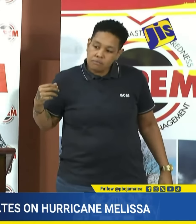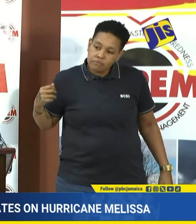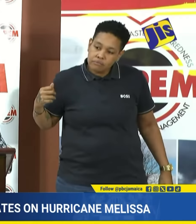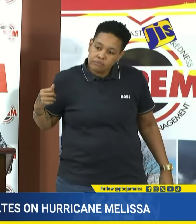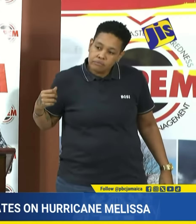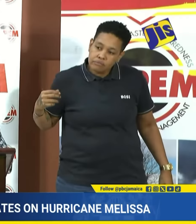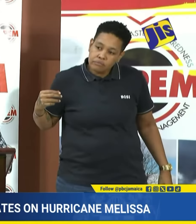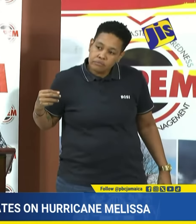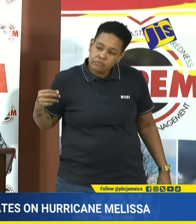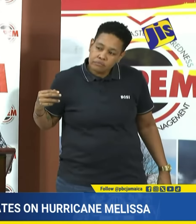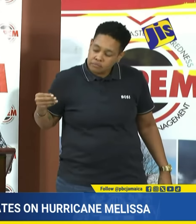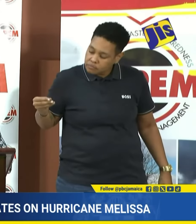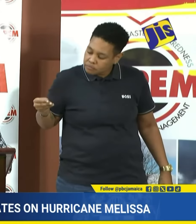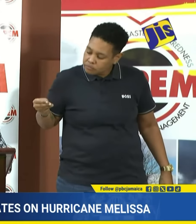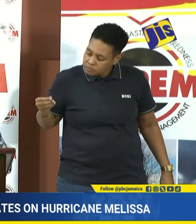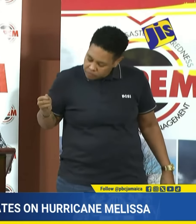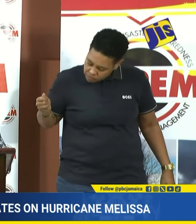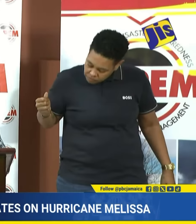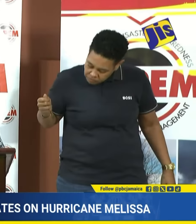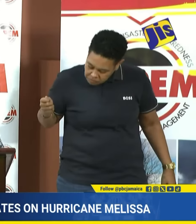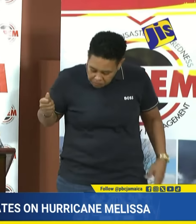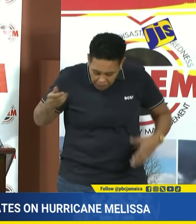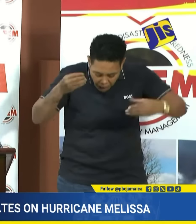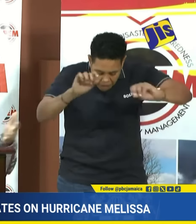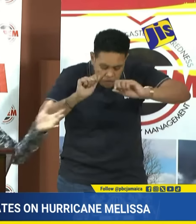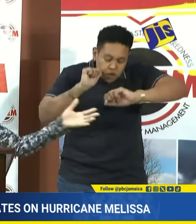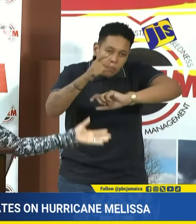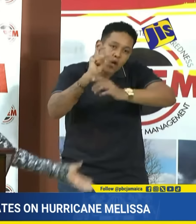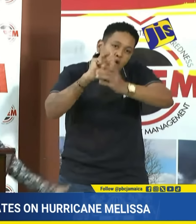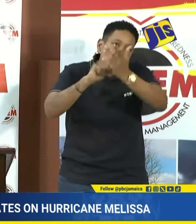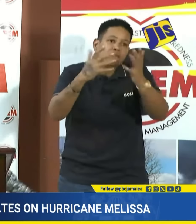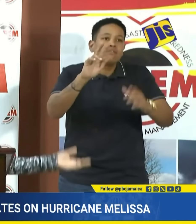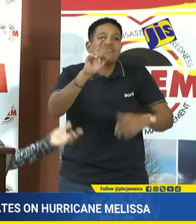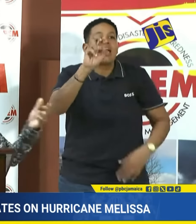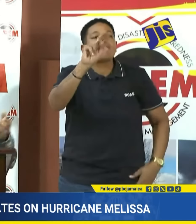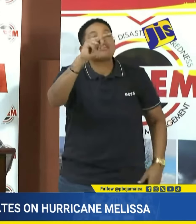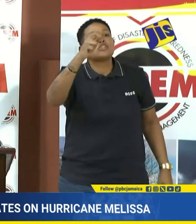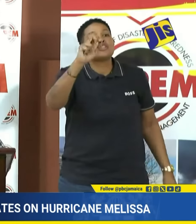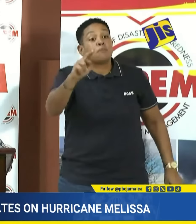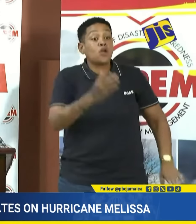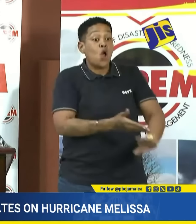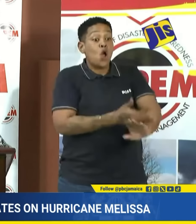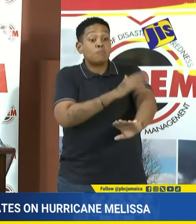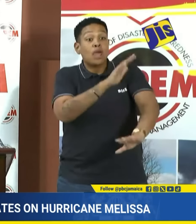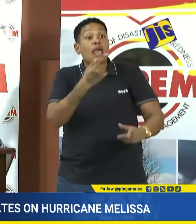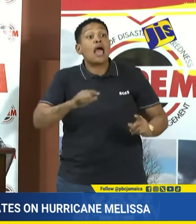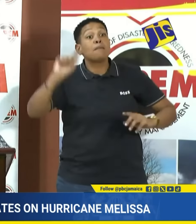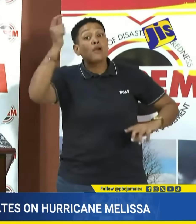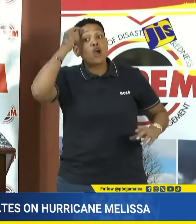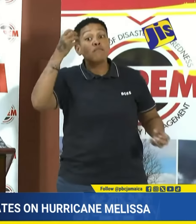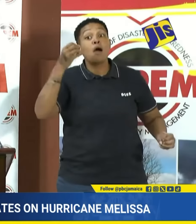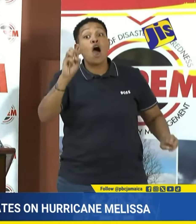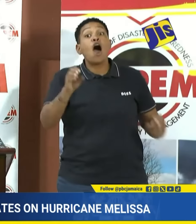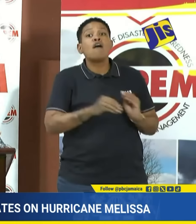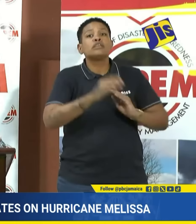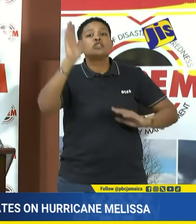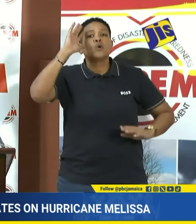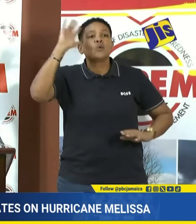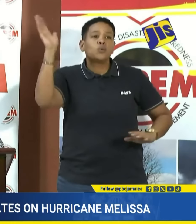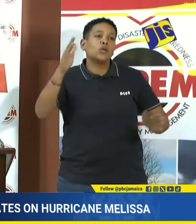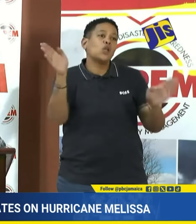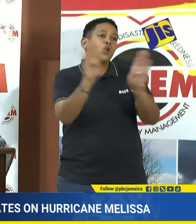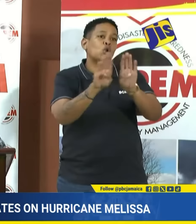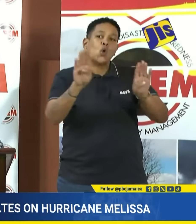offices tomorrow. Just to note, as you would have heard from Evan Thompson's update, government offices will